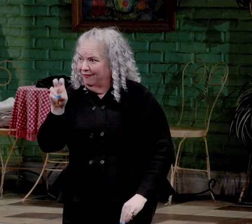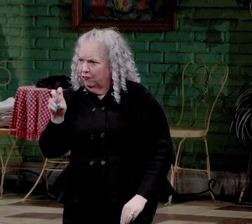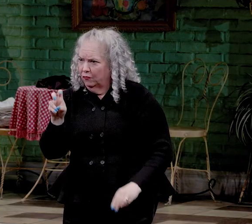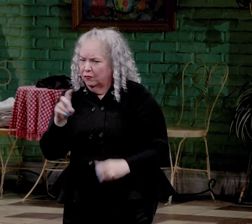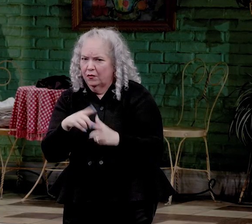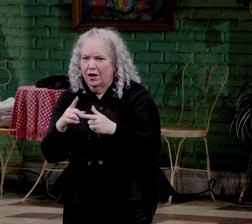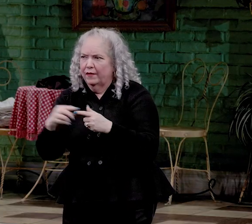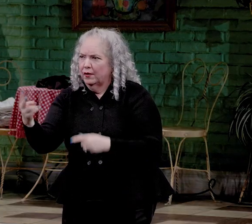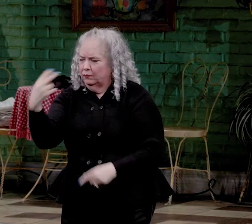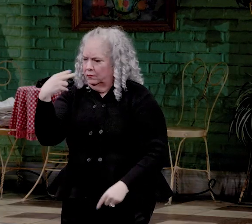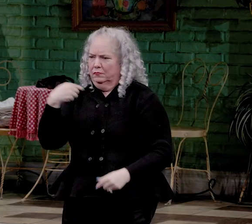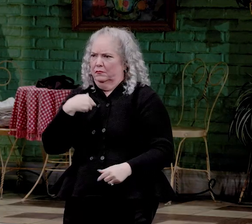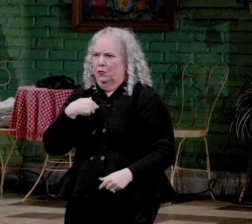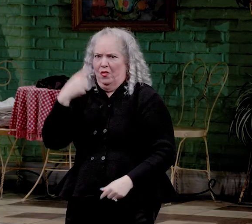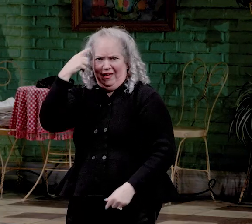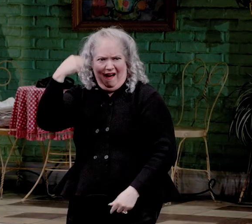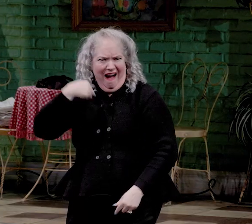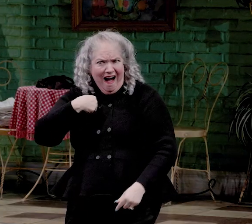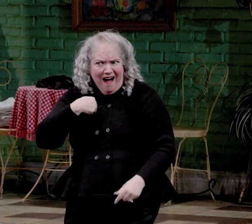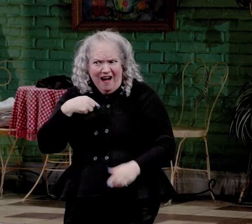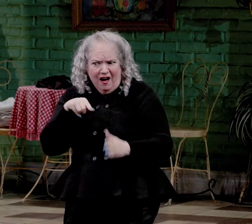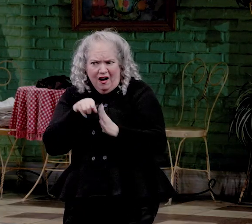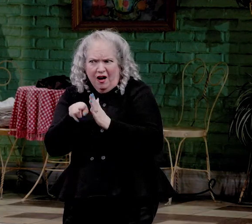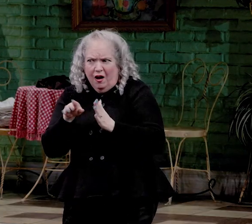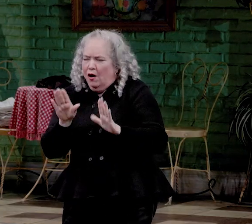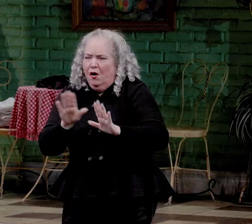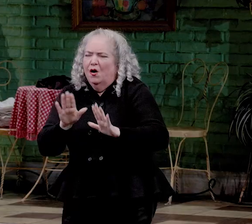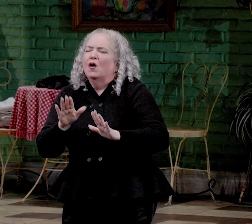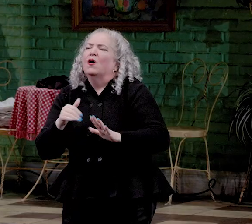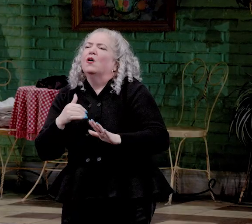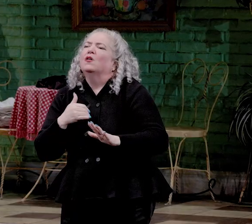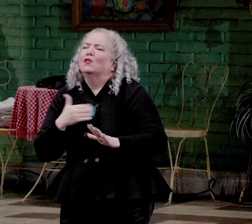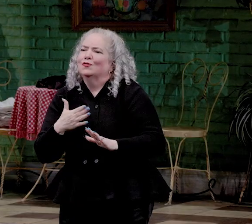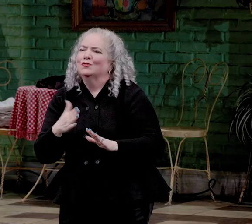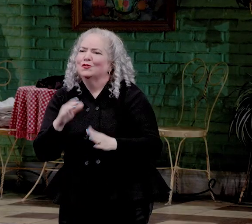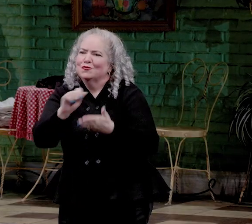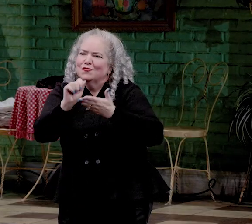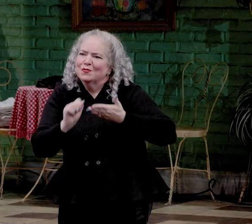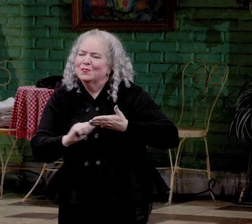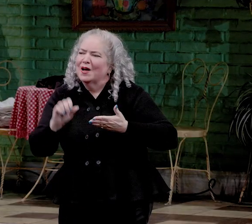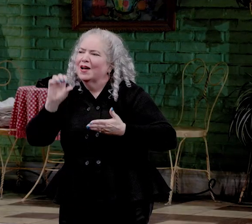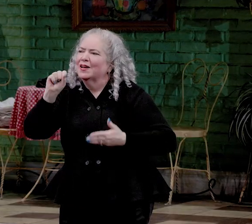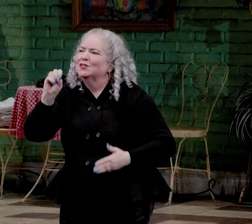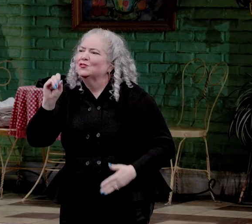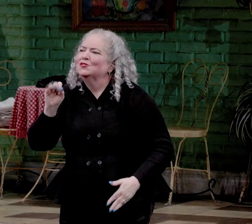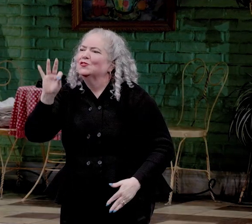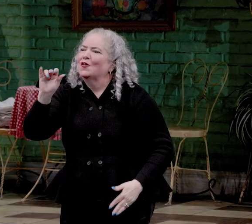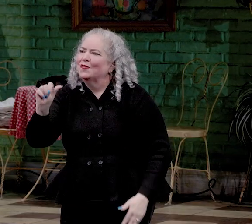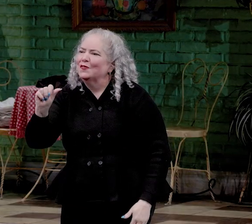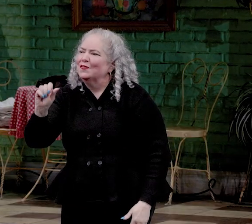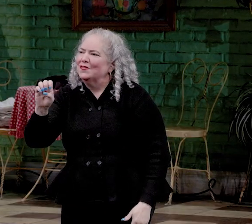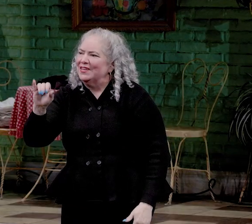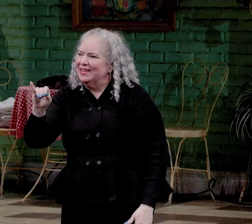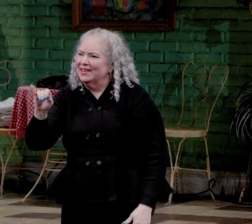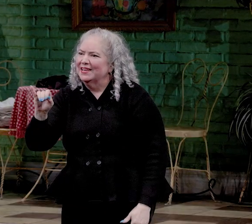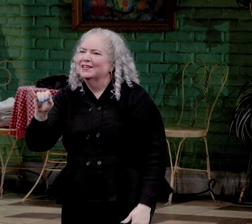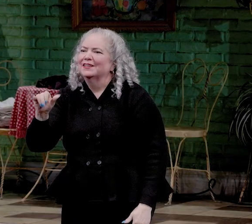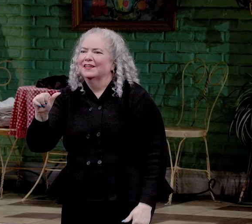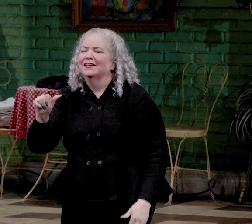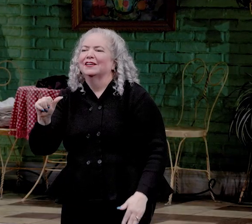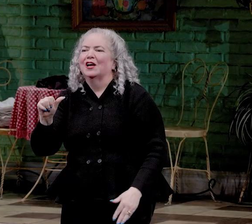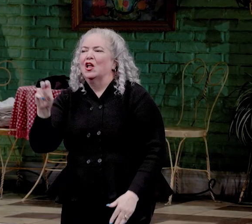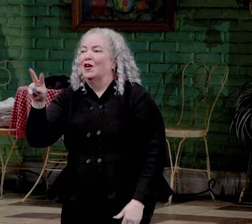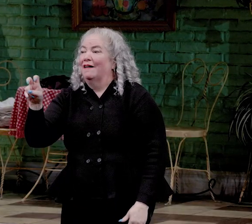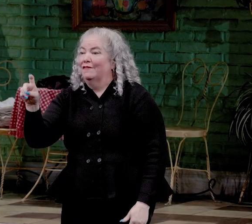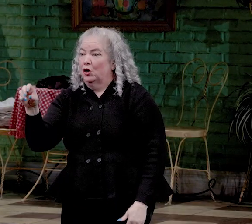is suspected of committing it. Joined by French cryptologist Sophie Neveu, he sets out on a breathtaking race